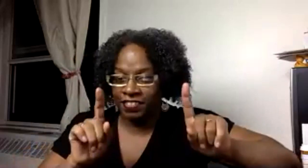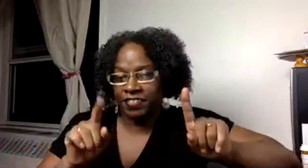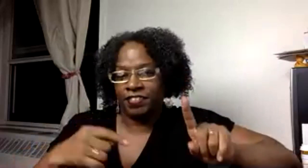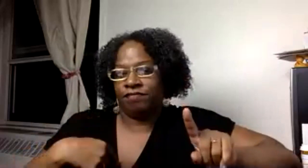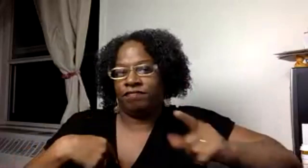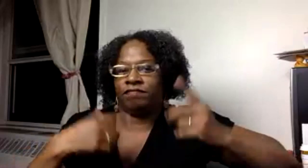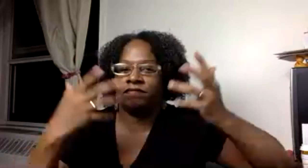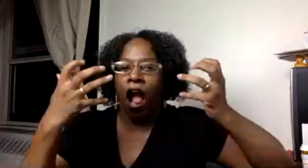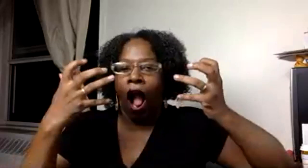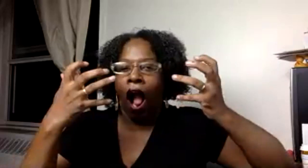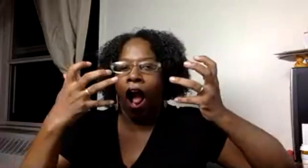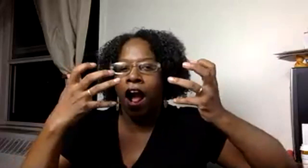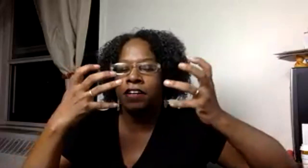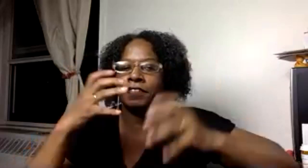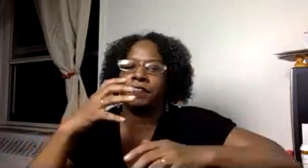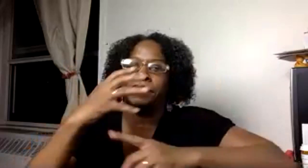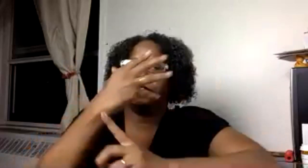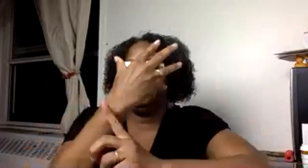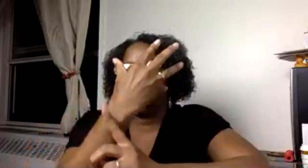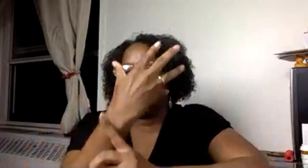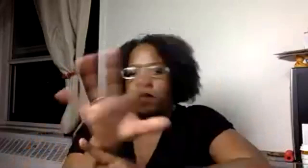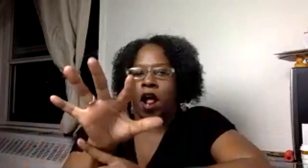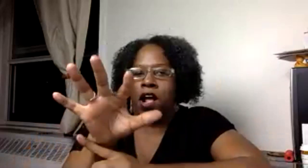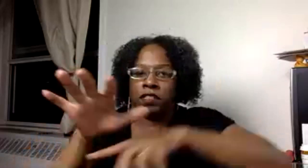Well, thank you for sharing so much.